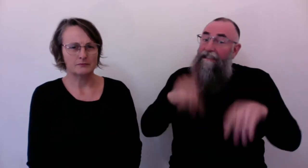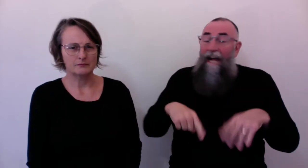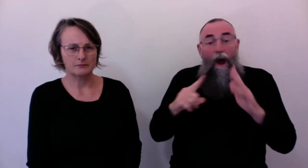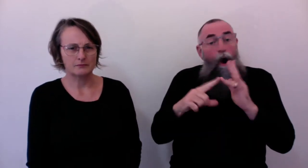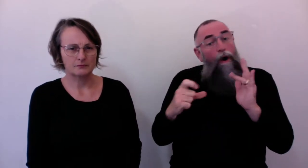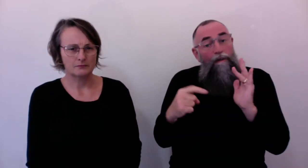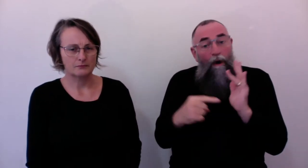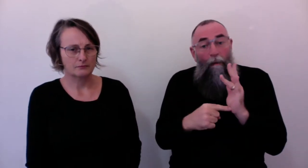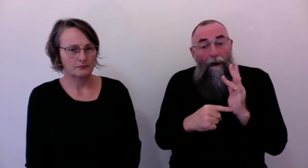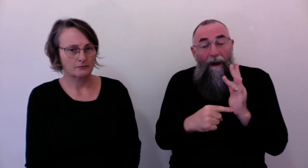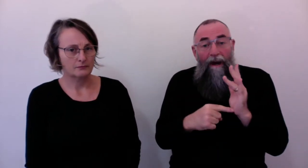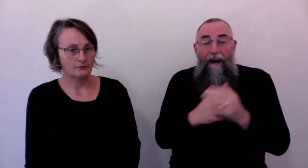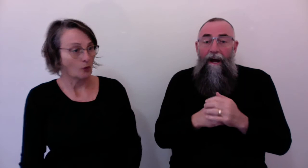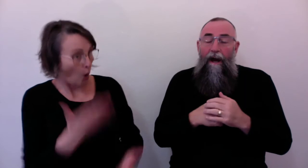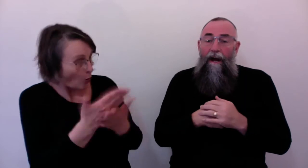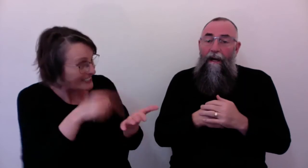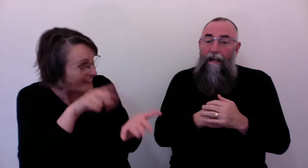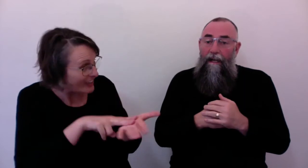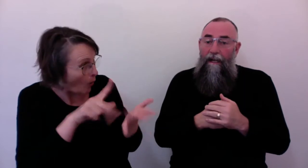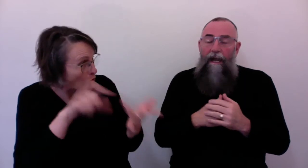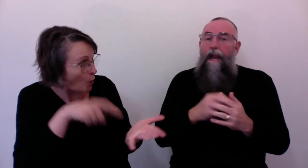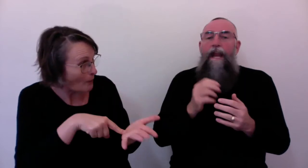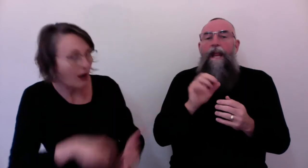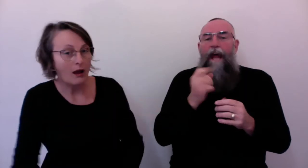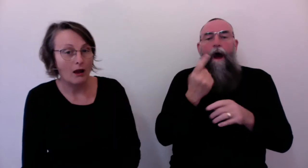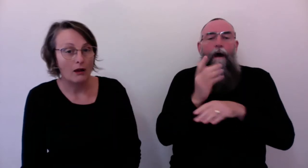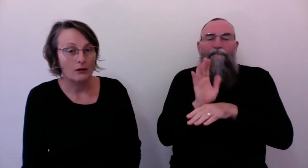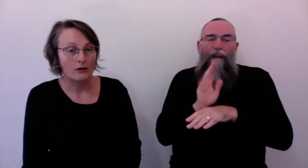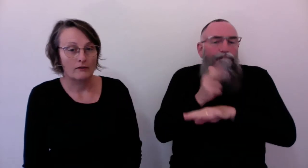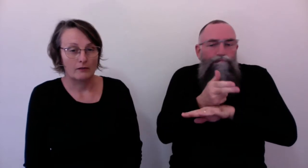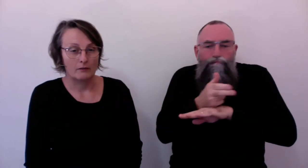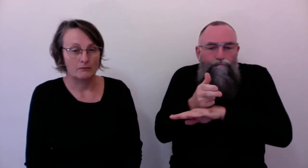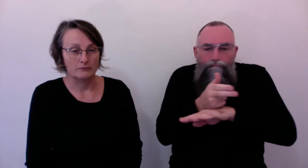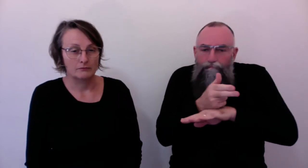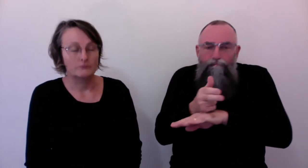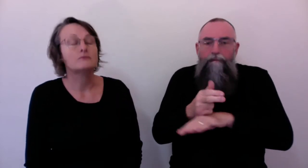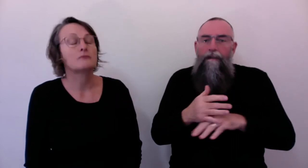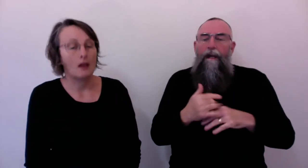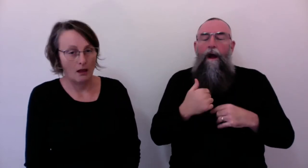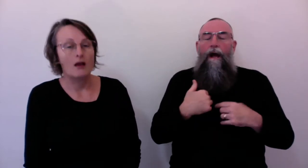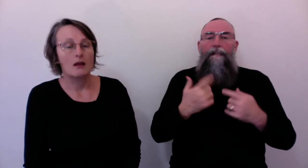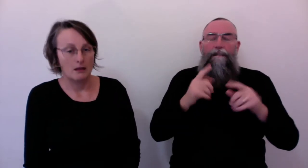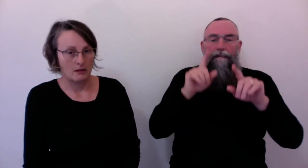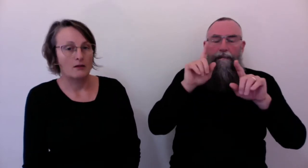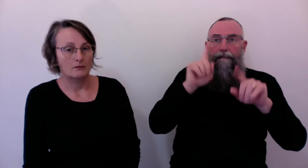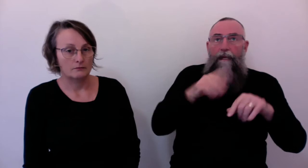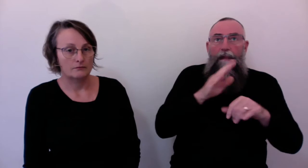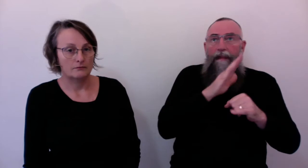or filming? filming. Okay. And then I came out on air in end of January. And it's so funny because